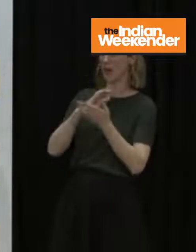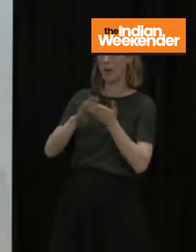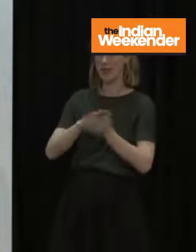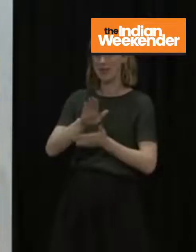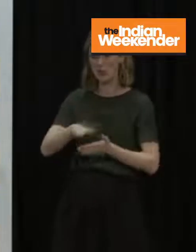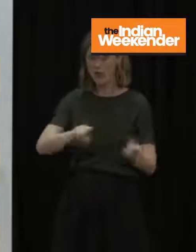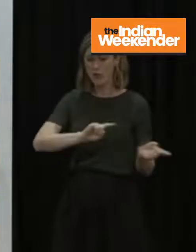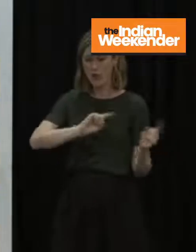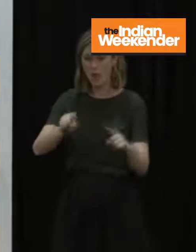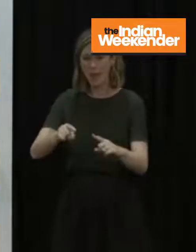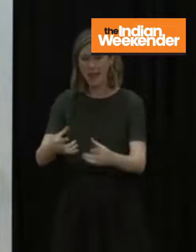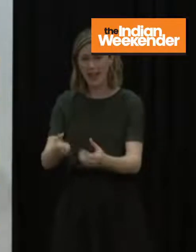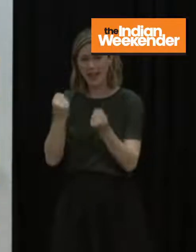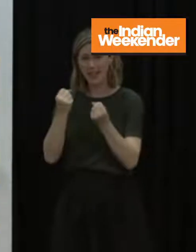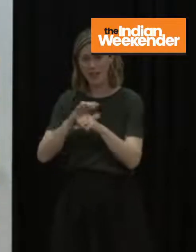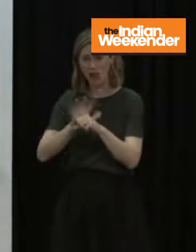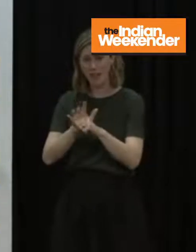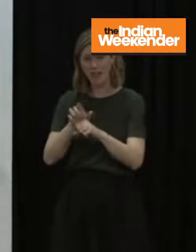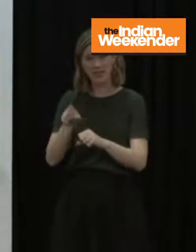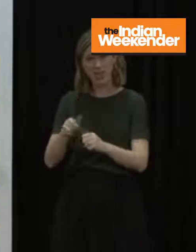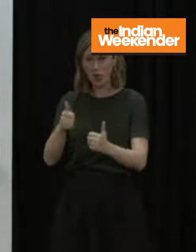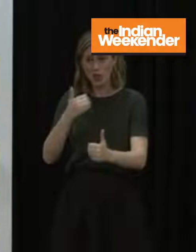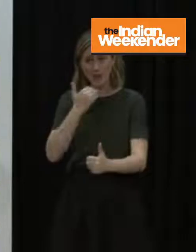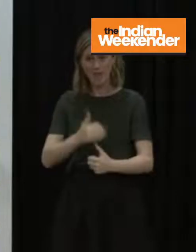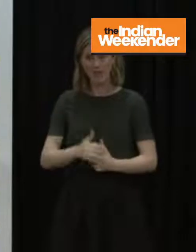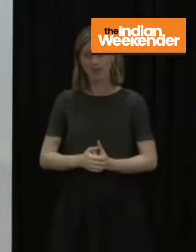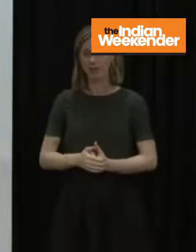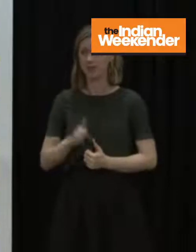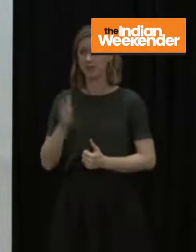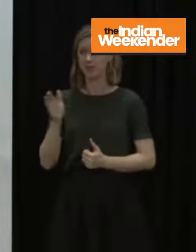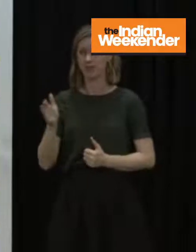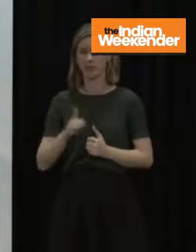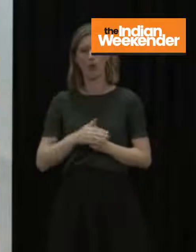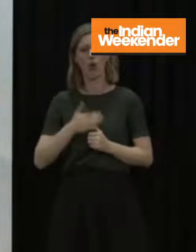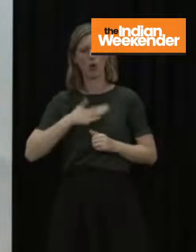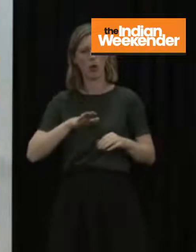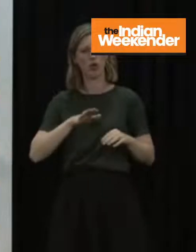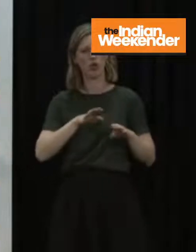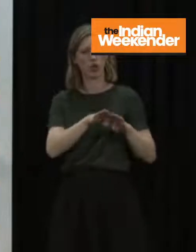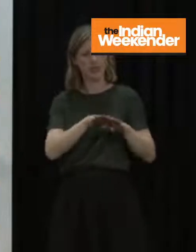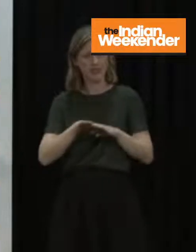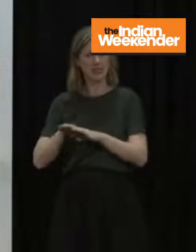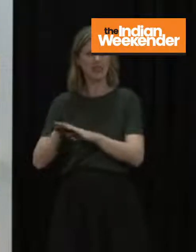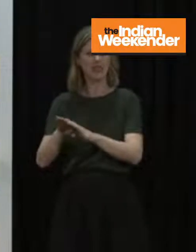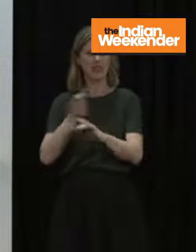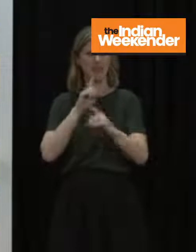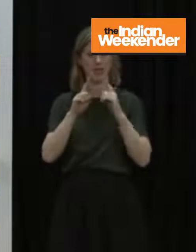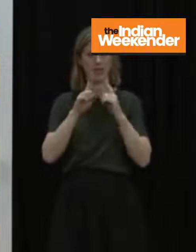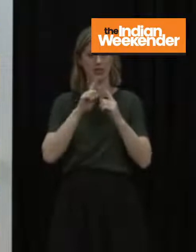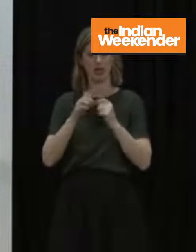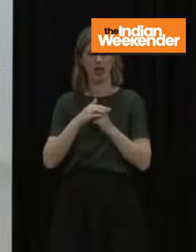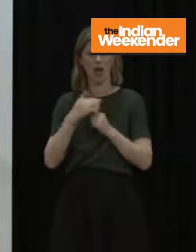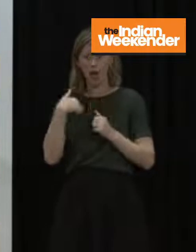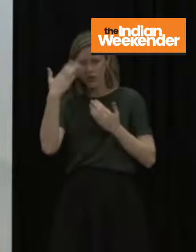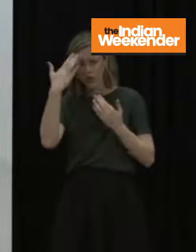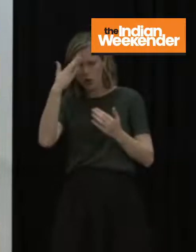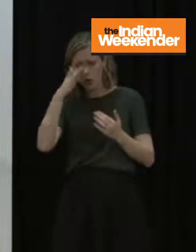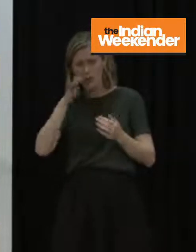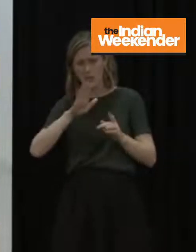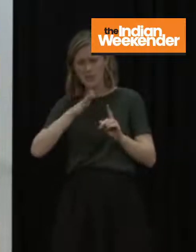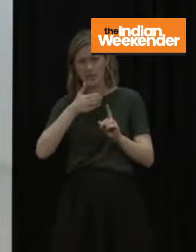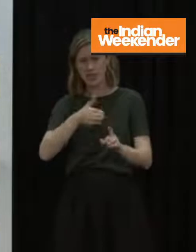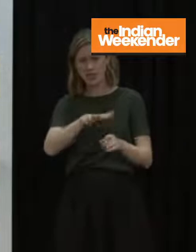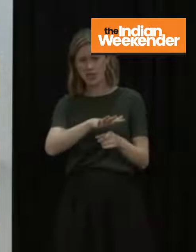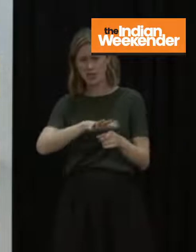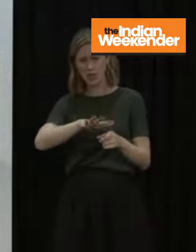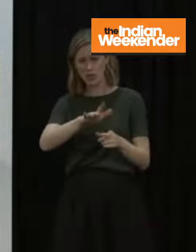going back and getting exposed. Is that good enough? Well, obviously we want consistency of message, absolutely. I'm not privy to the particular